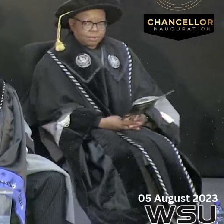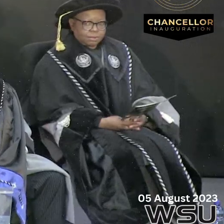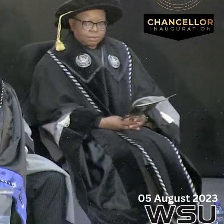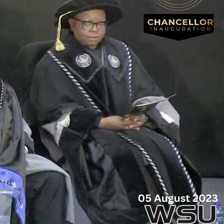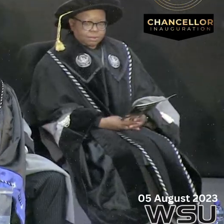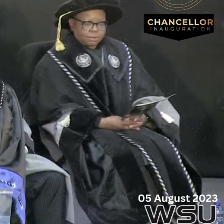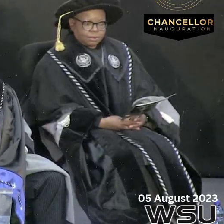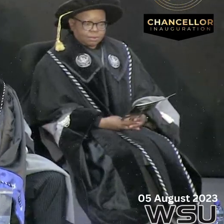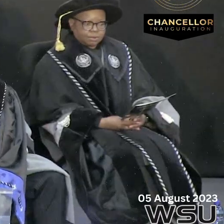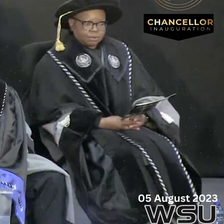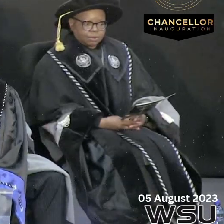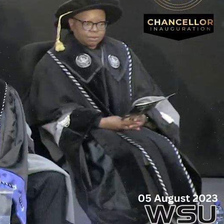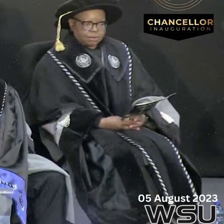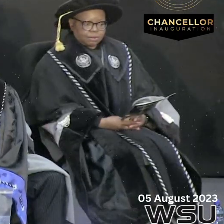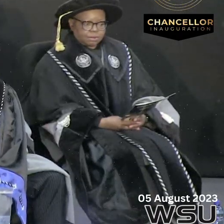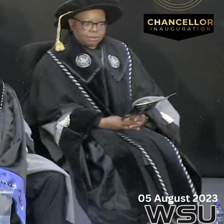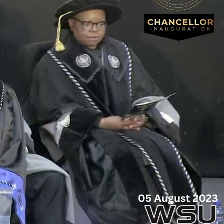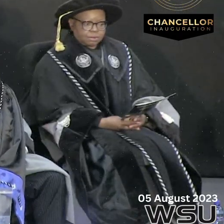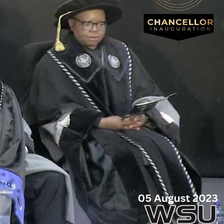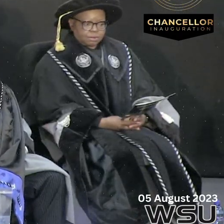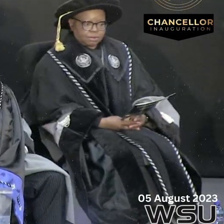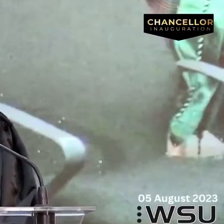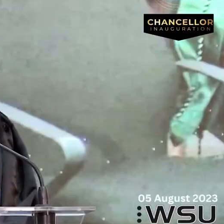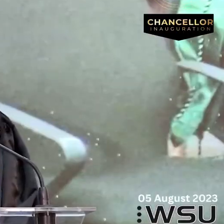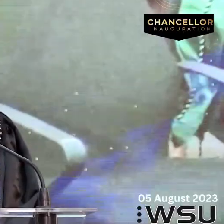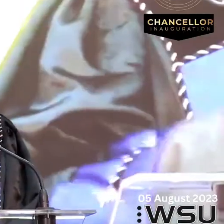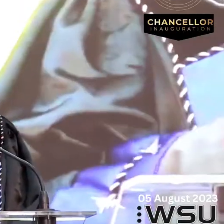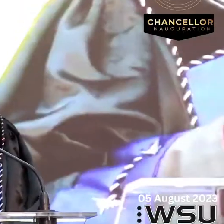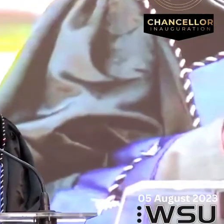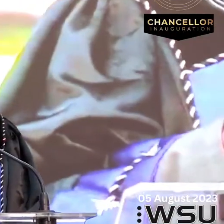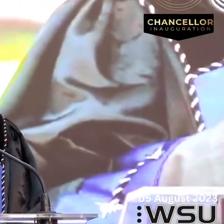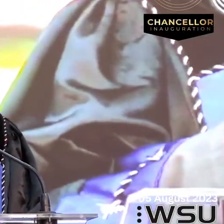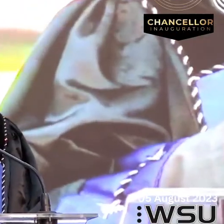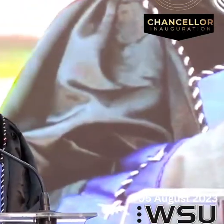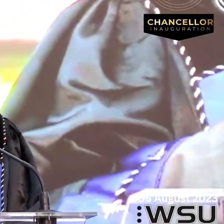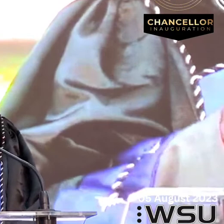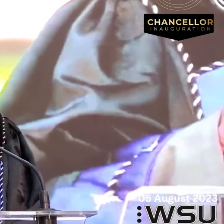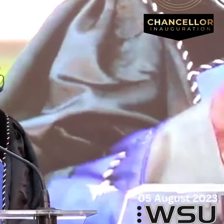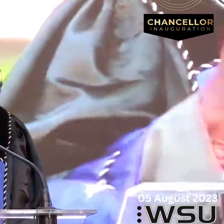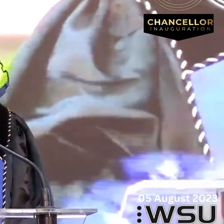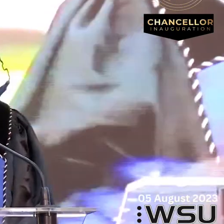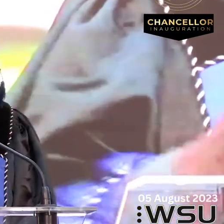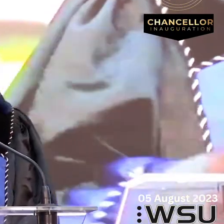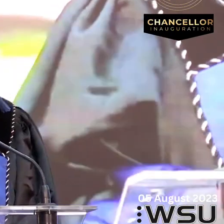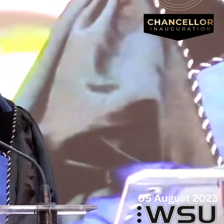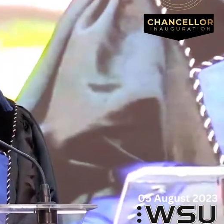the milking cows dry, run dry.